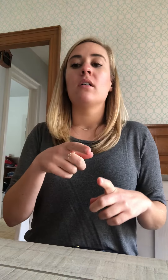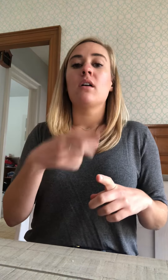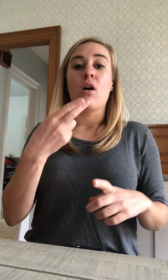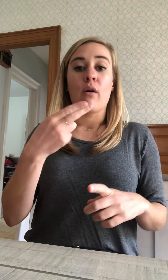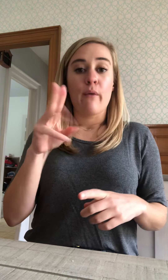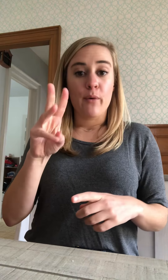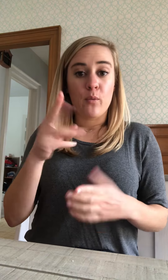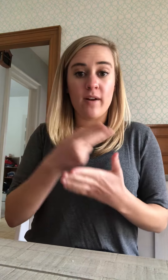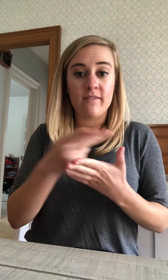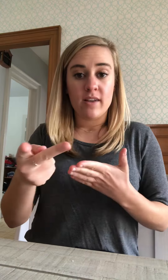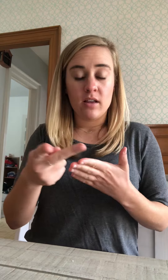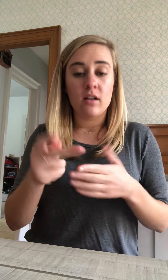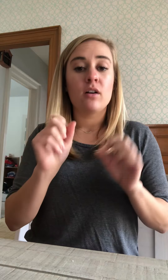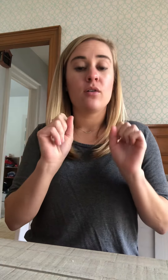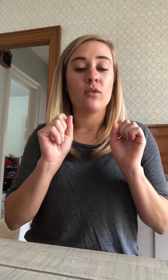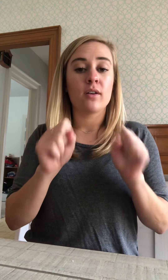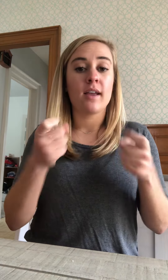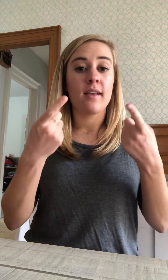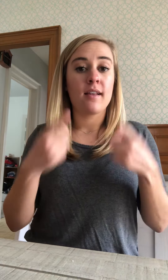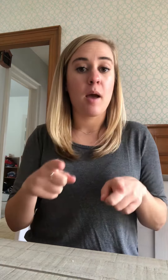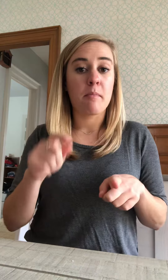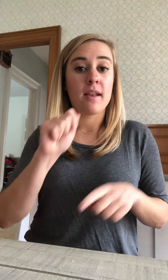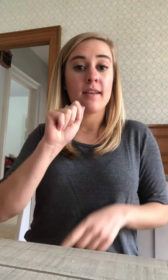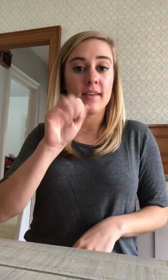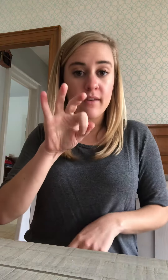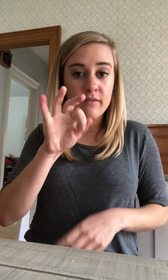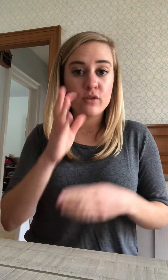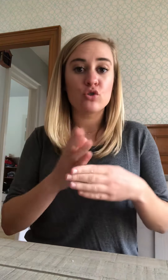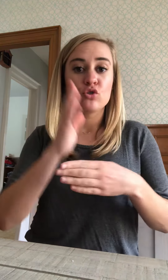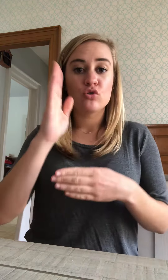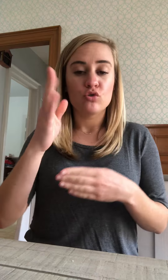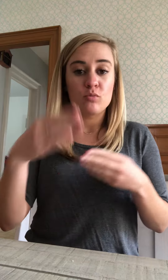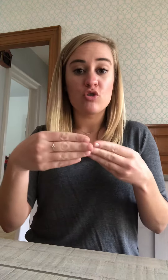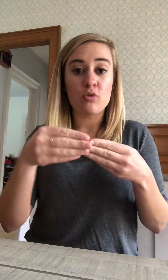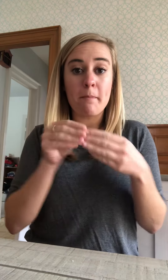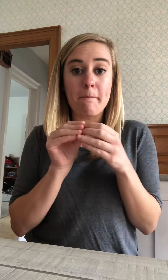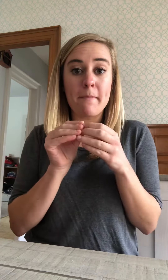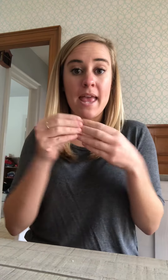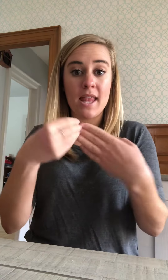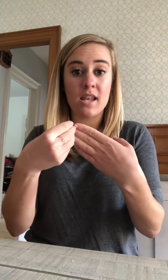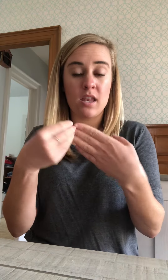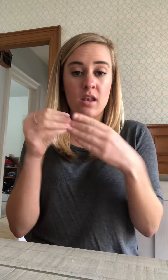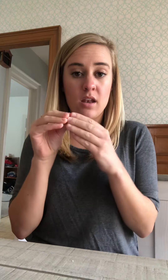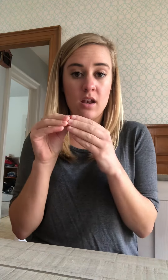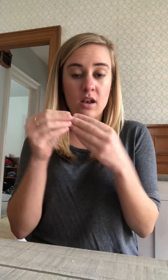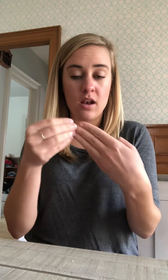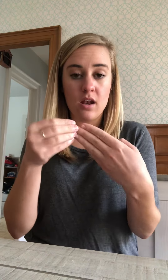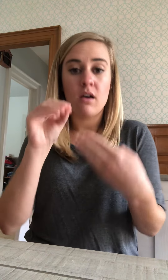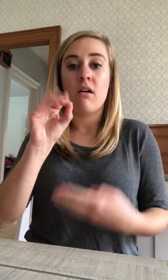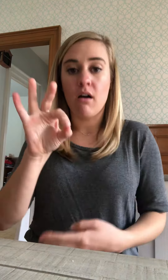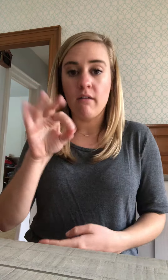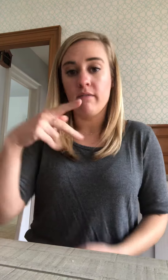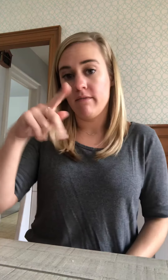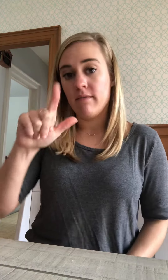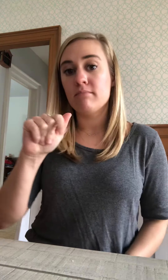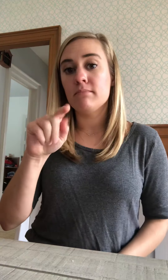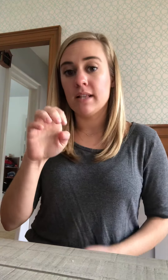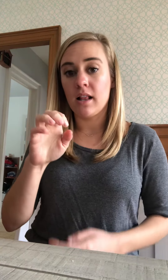this is if there's too much plate bending when you're trying to fit the plate. So this